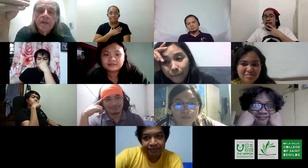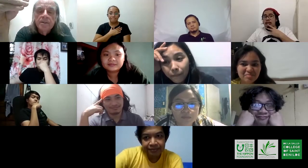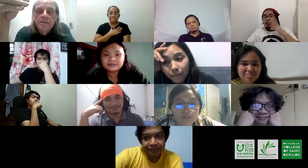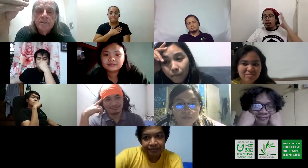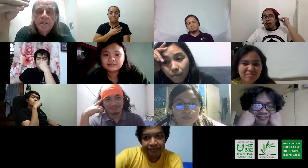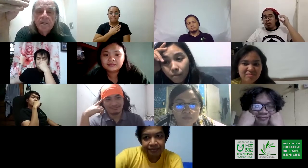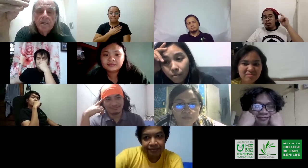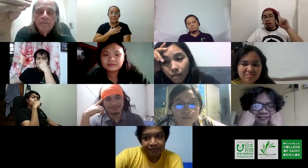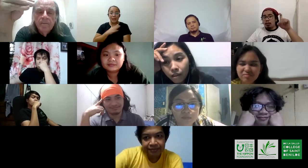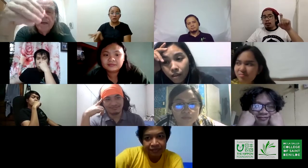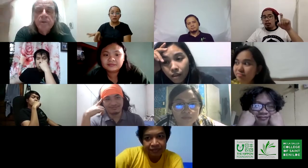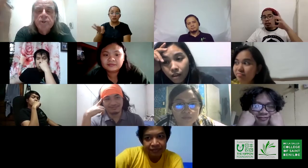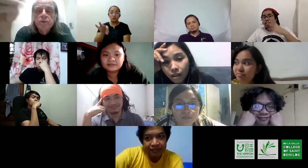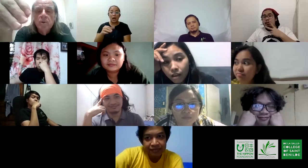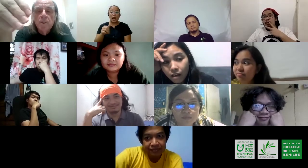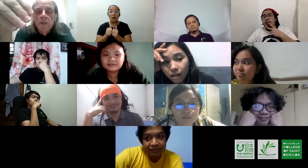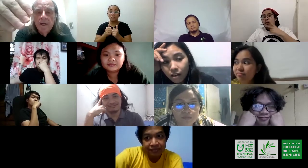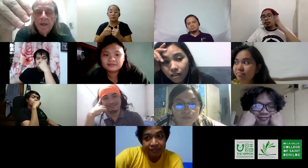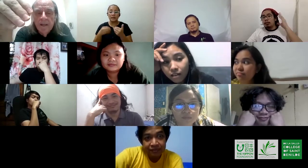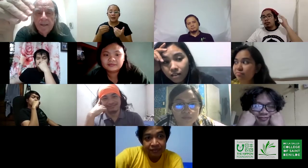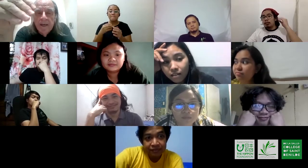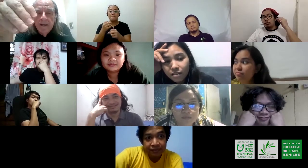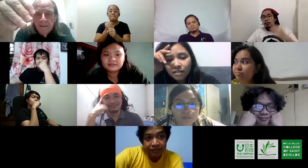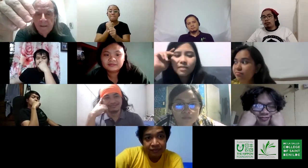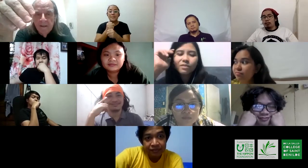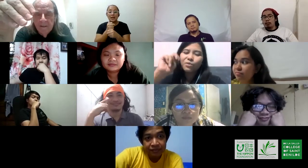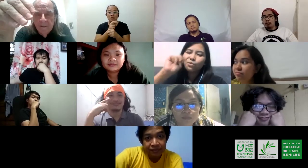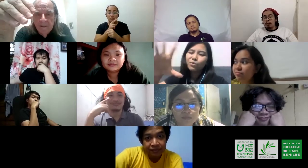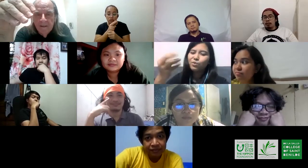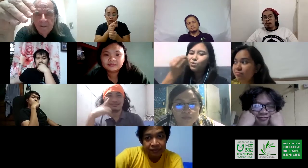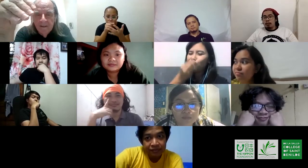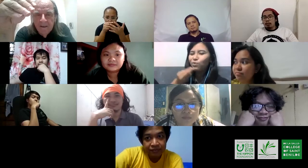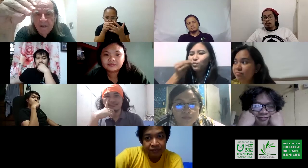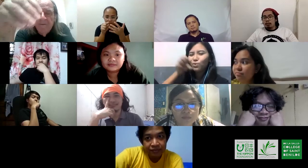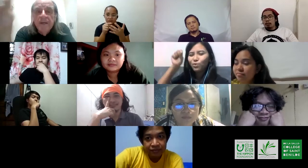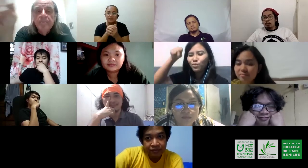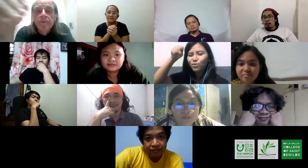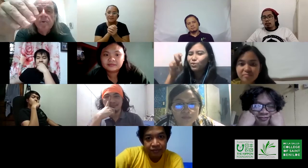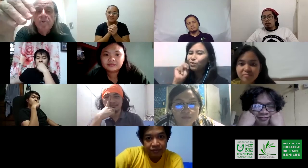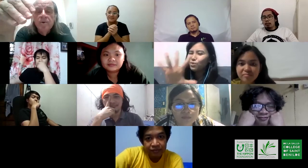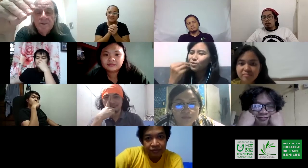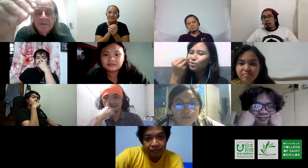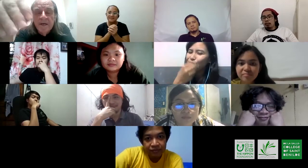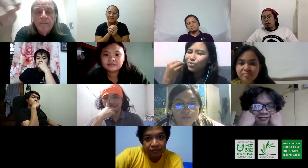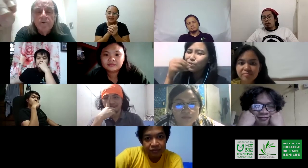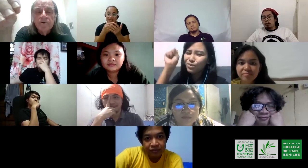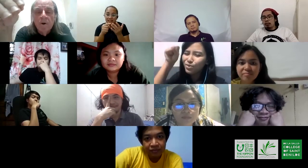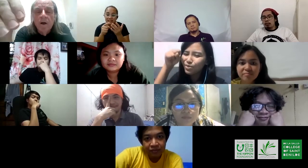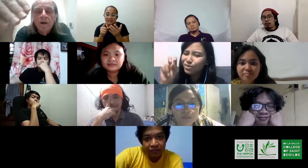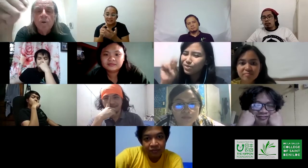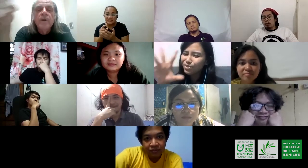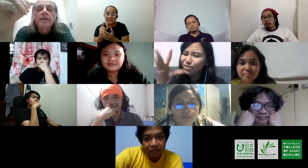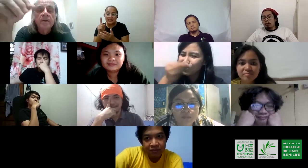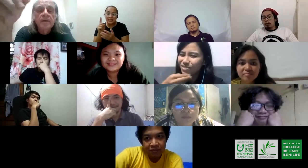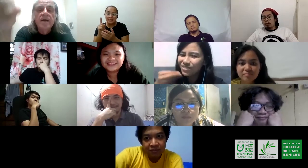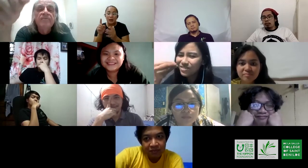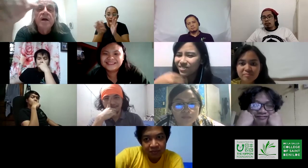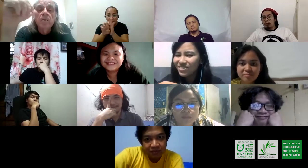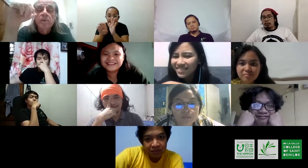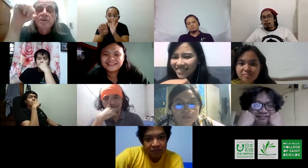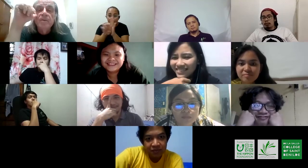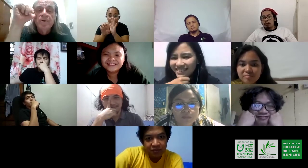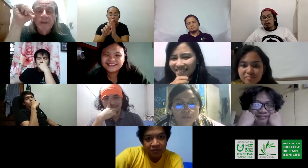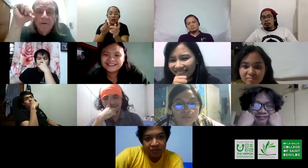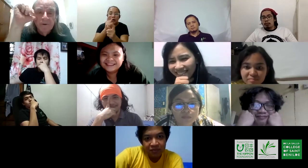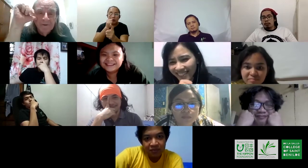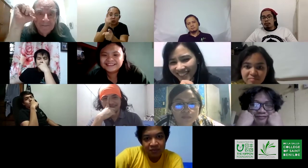contribution is making sure that the deaf people's examples are correct and not